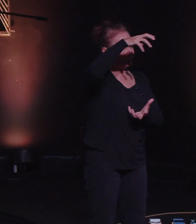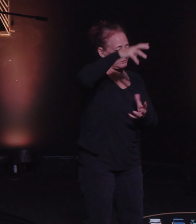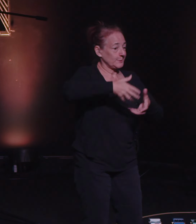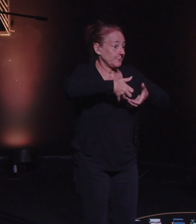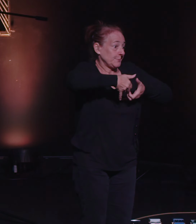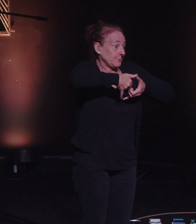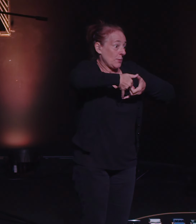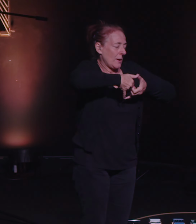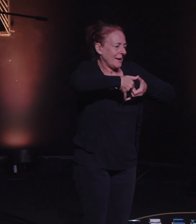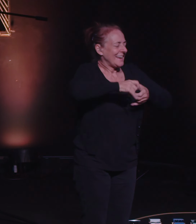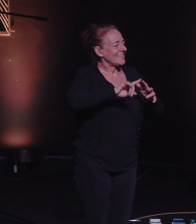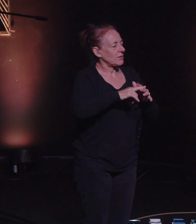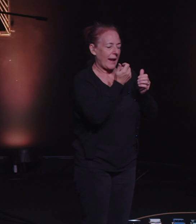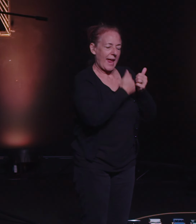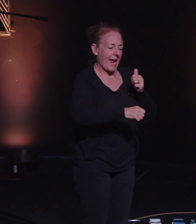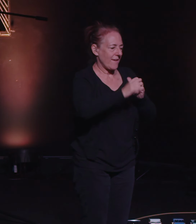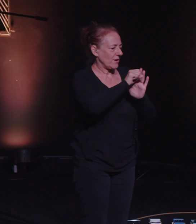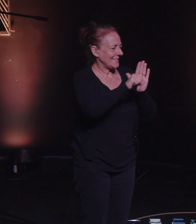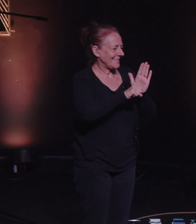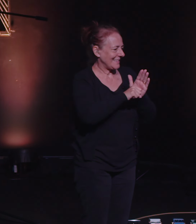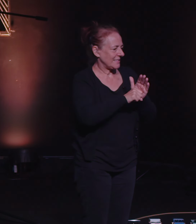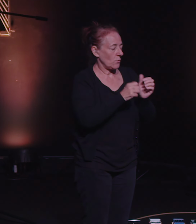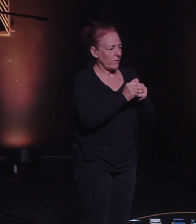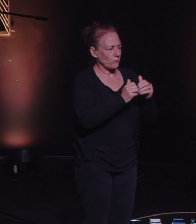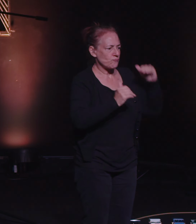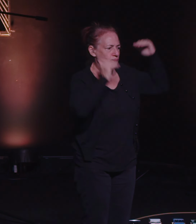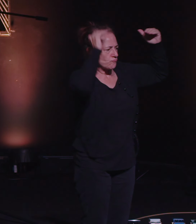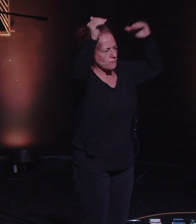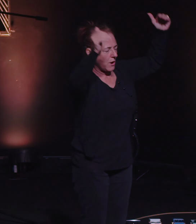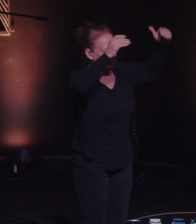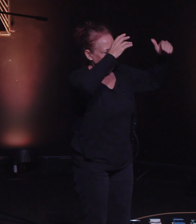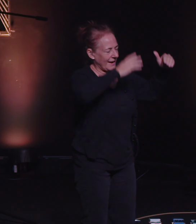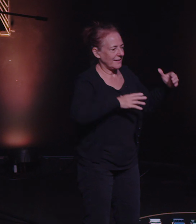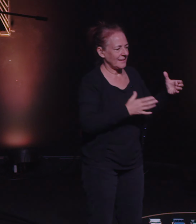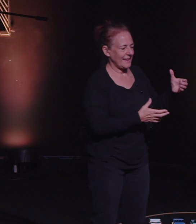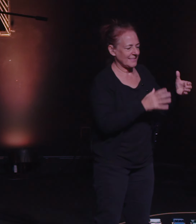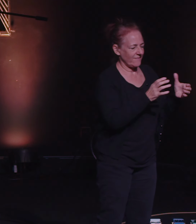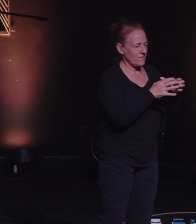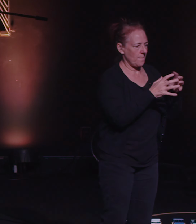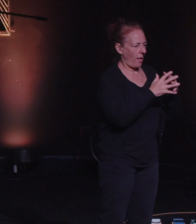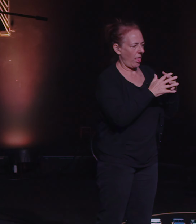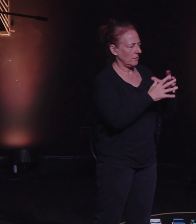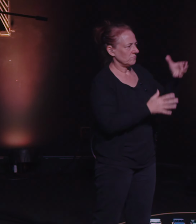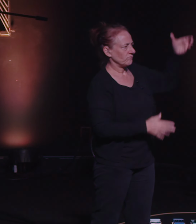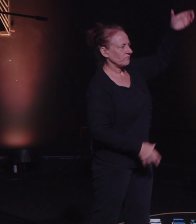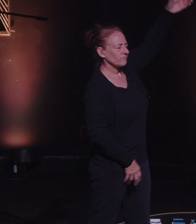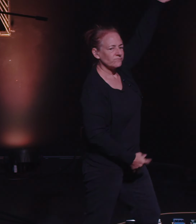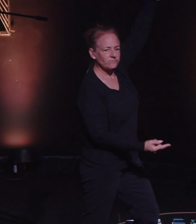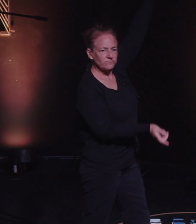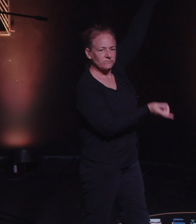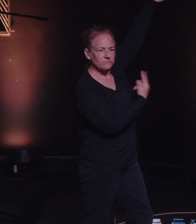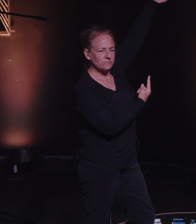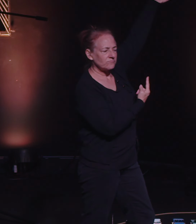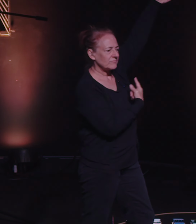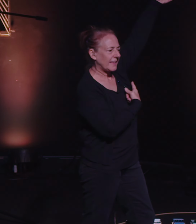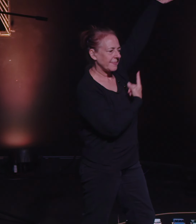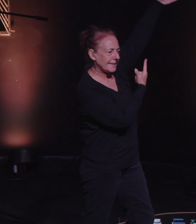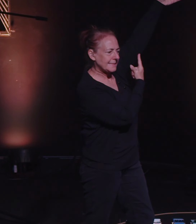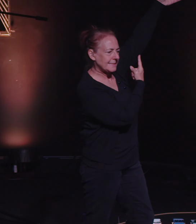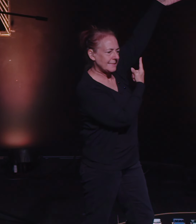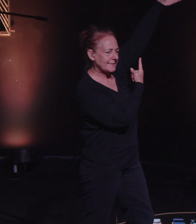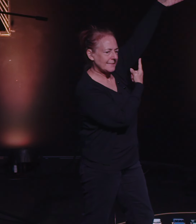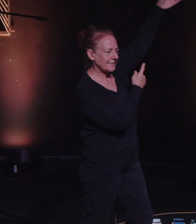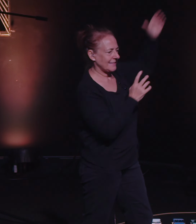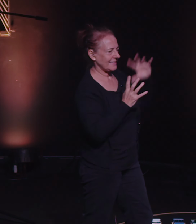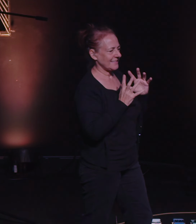season with these grown men by holding up a football. And he would say, gentlemen, this